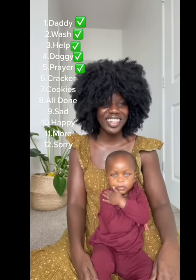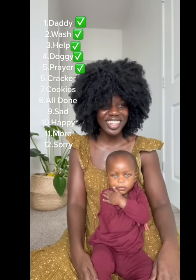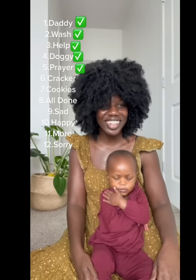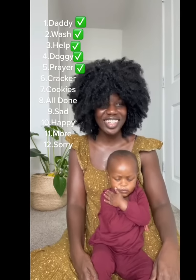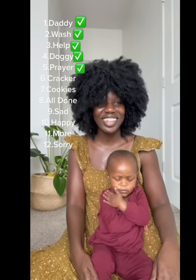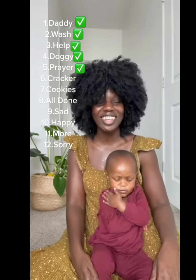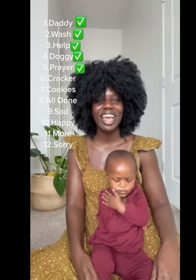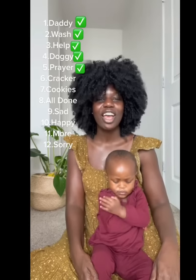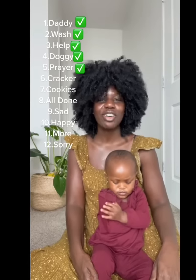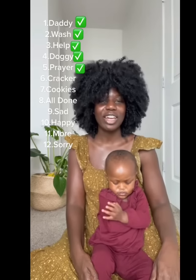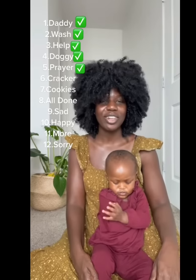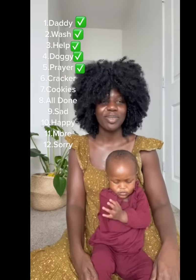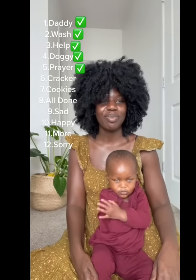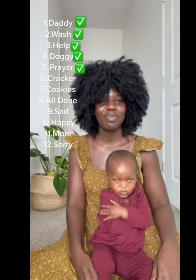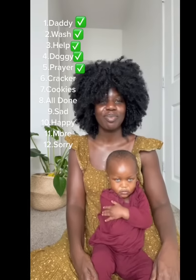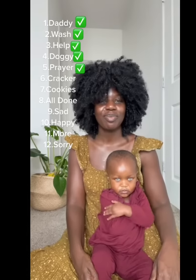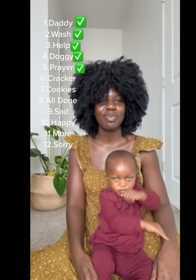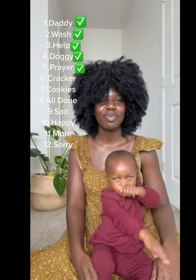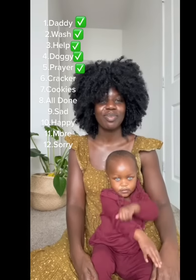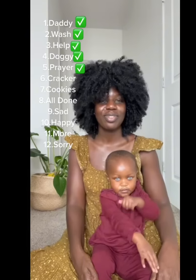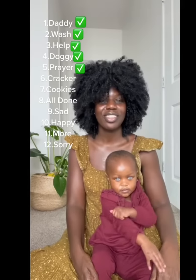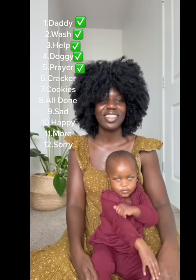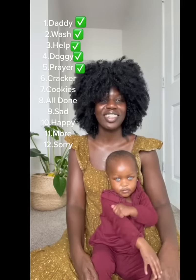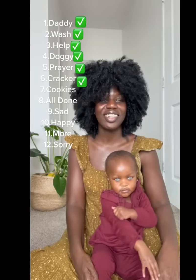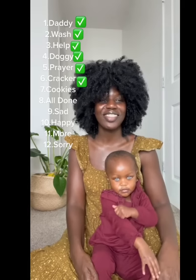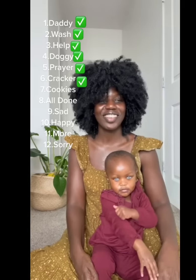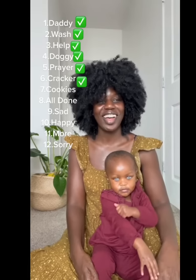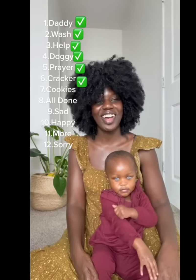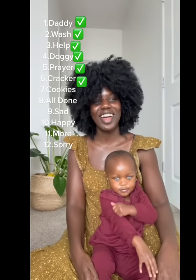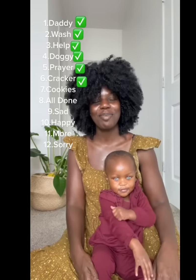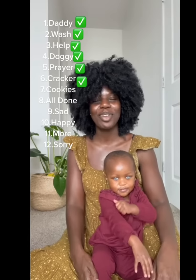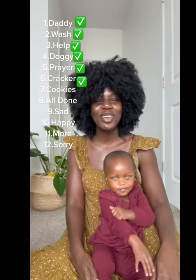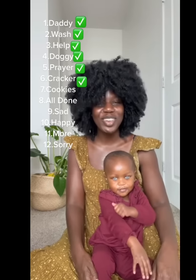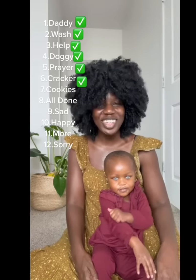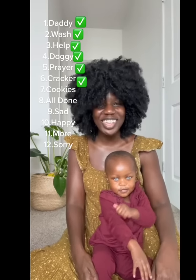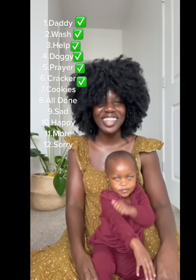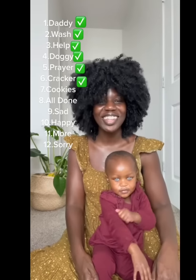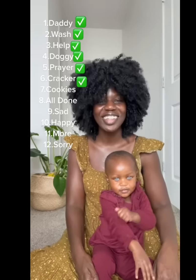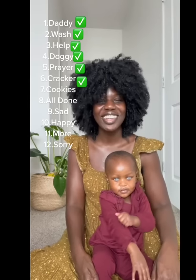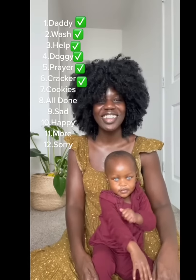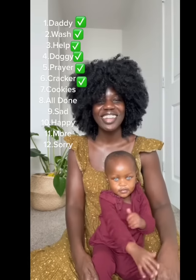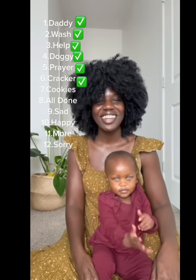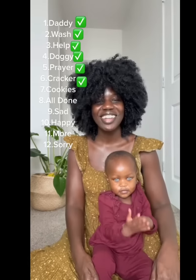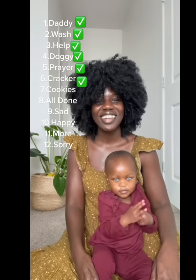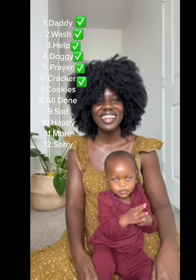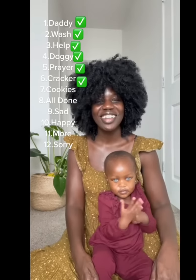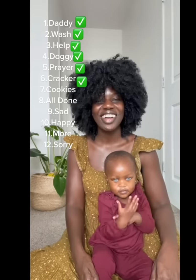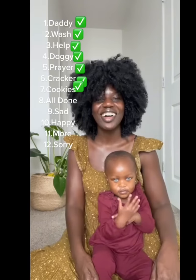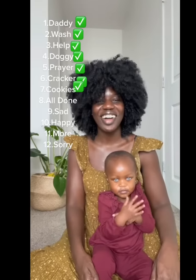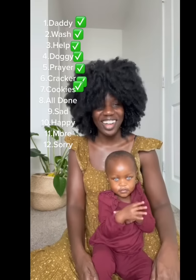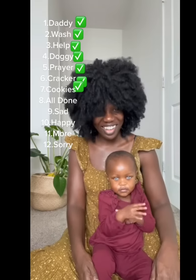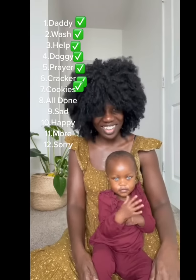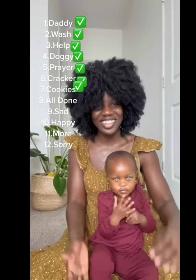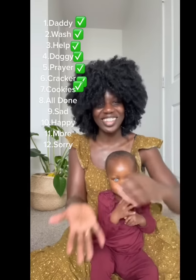good job cookie uh-huh cookie